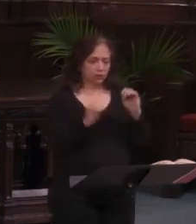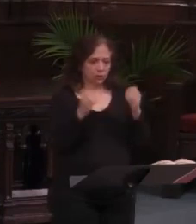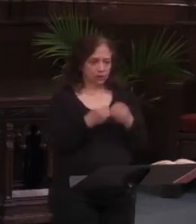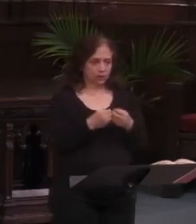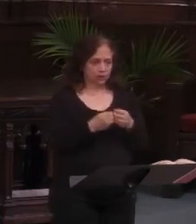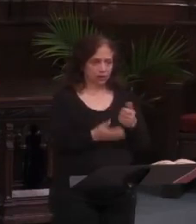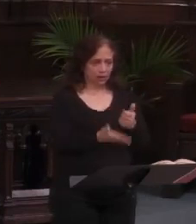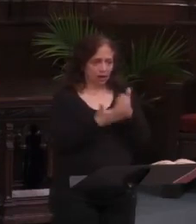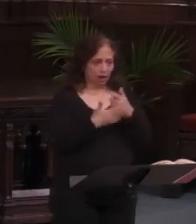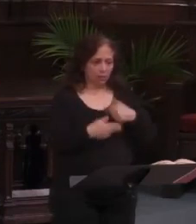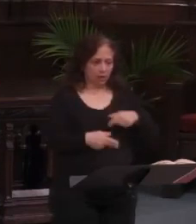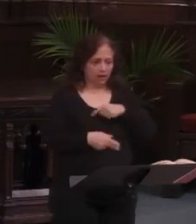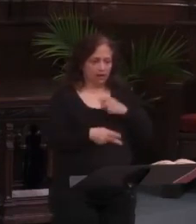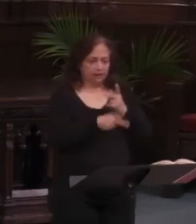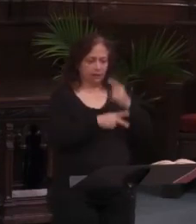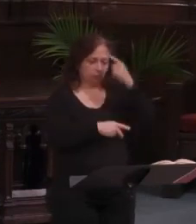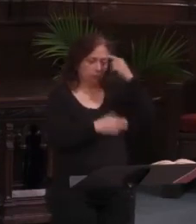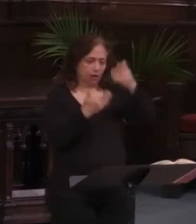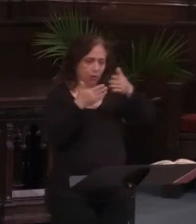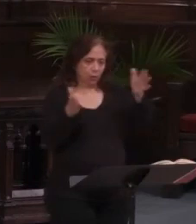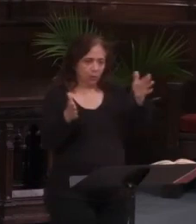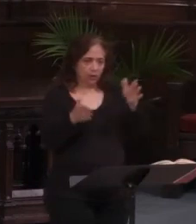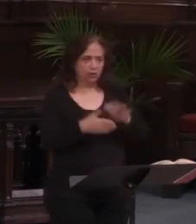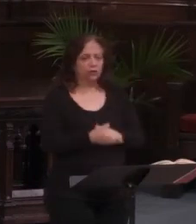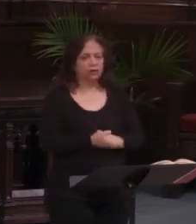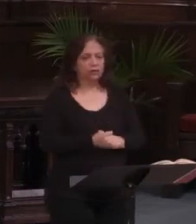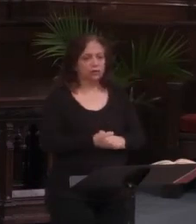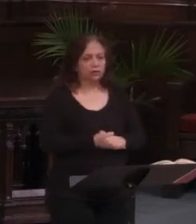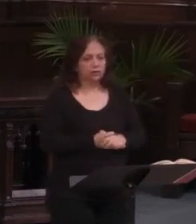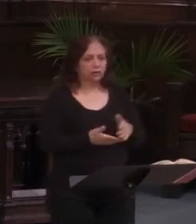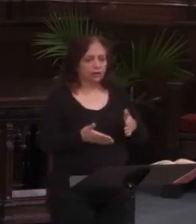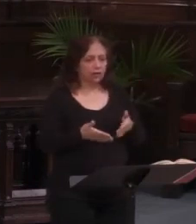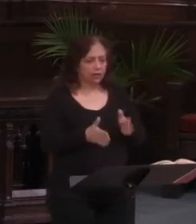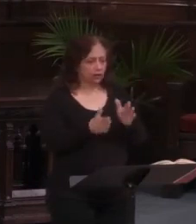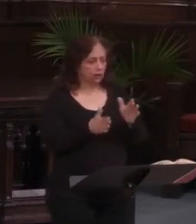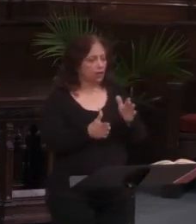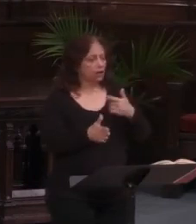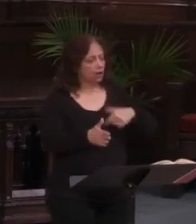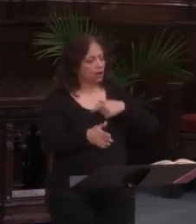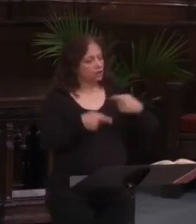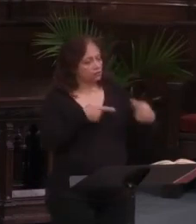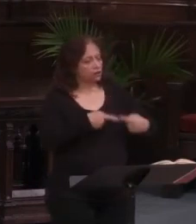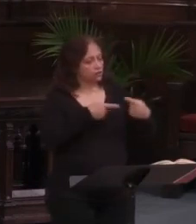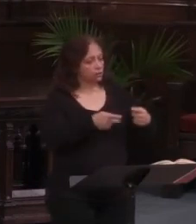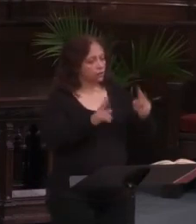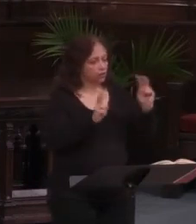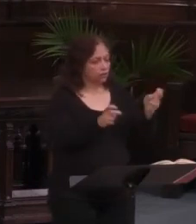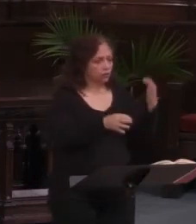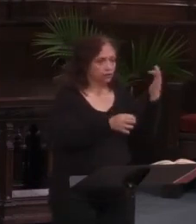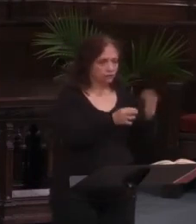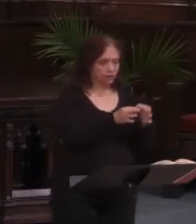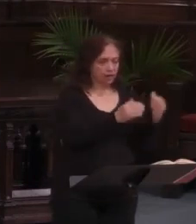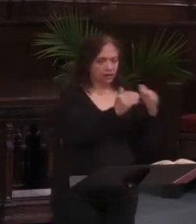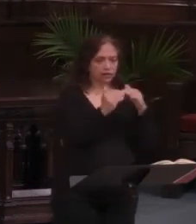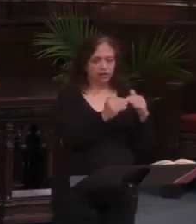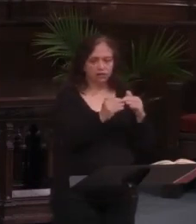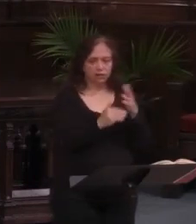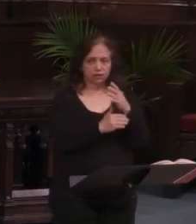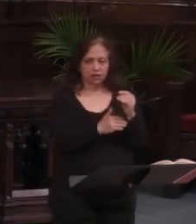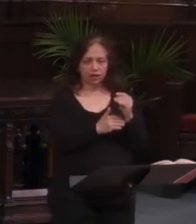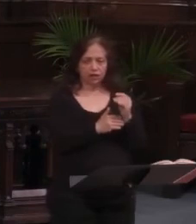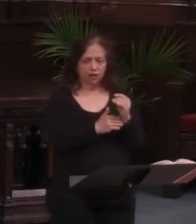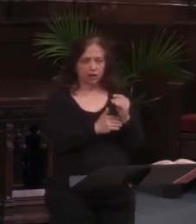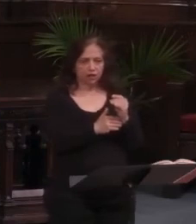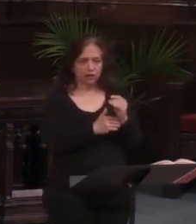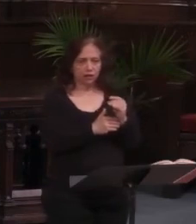us keep open minds. They invite us to wrestle with issues of faith, justice,